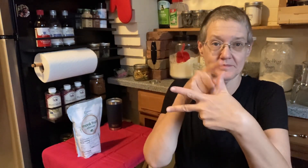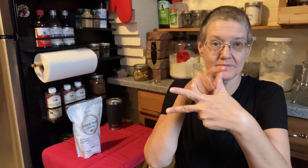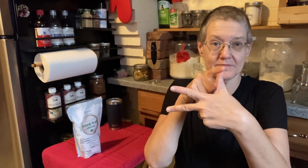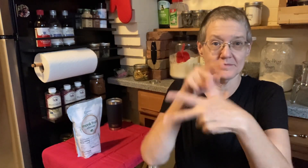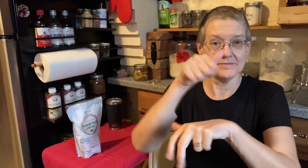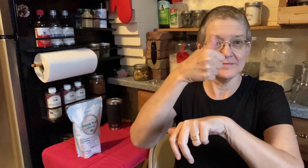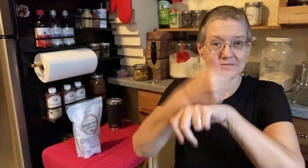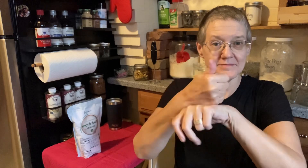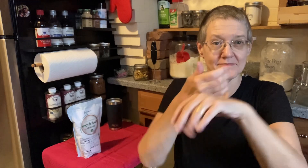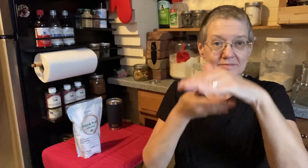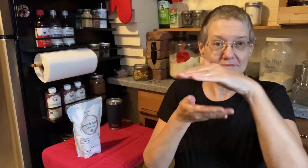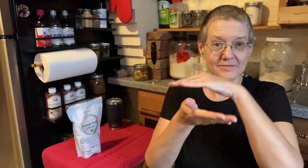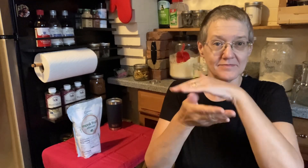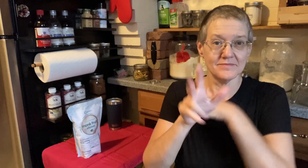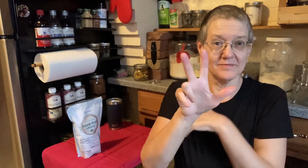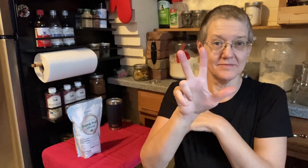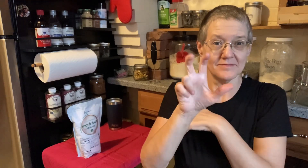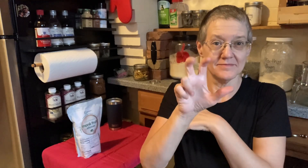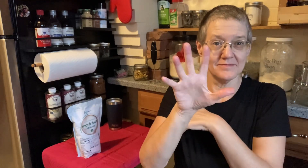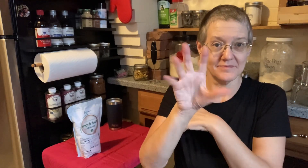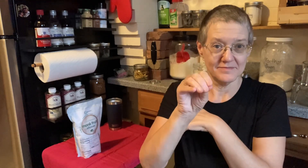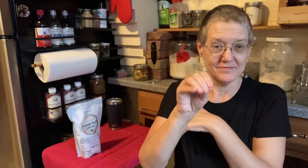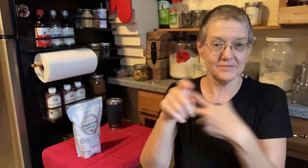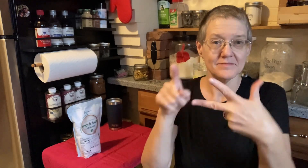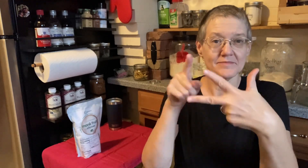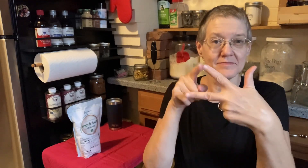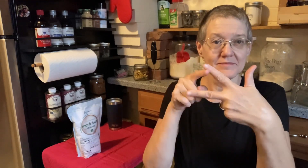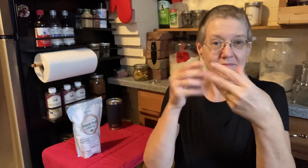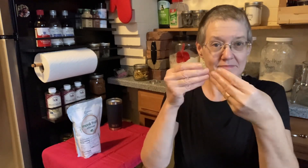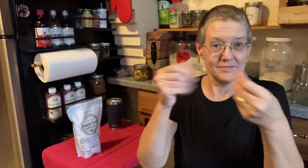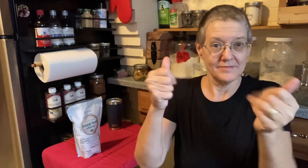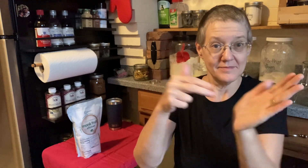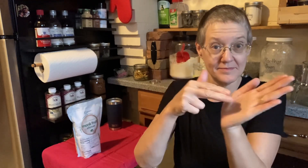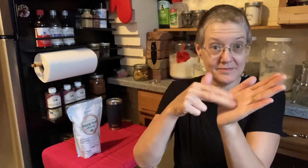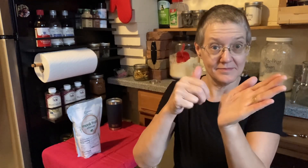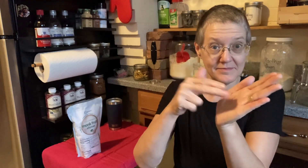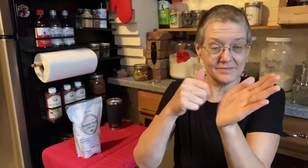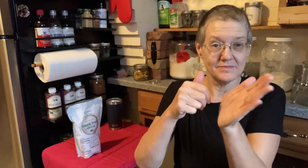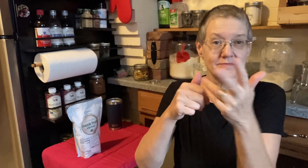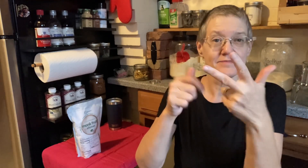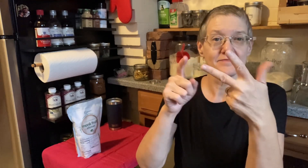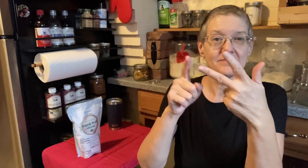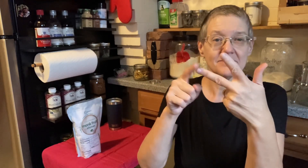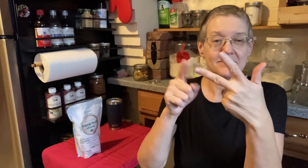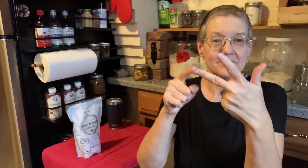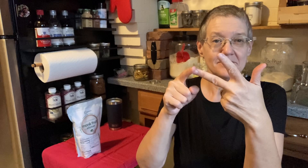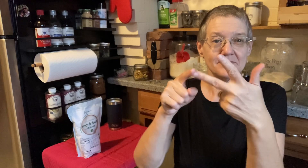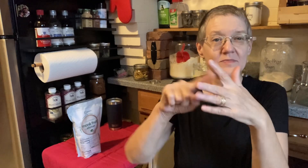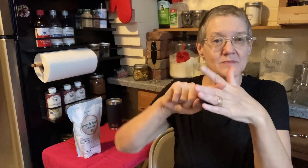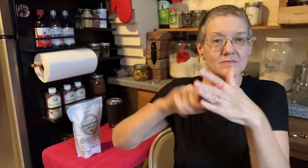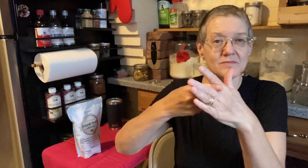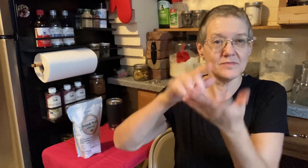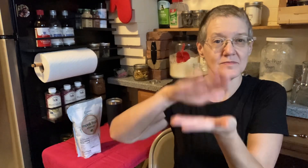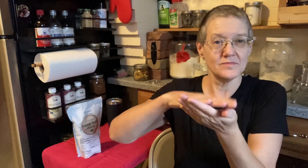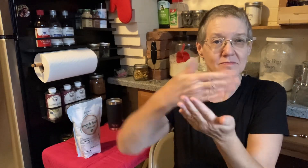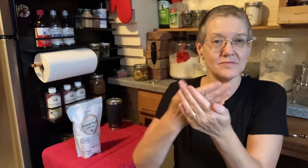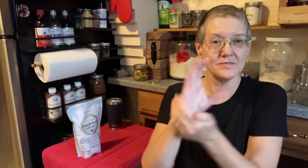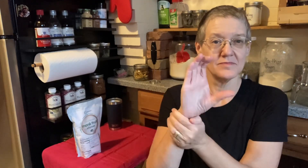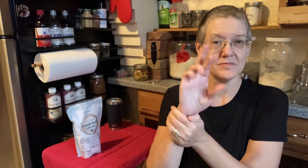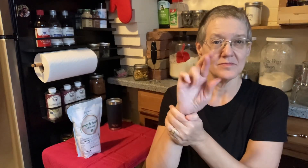So let's set the oven to 350 degrees, melt the butter, and start cooking